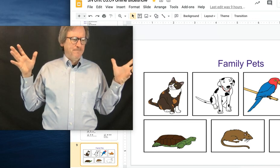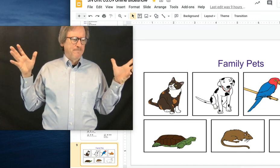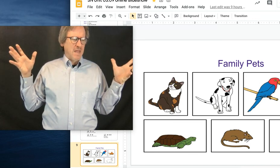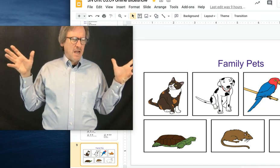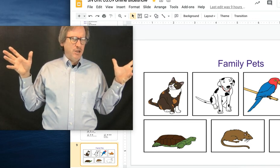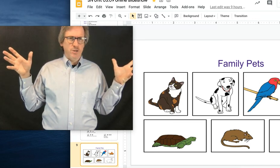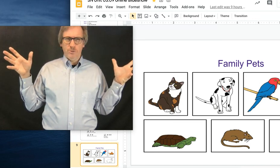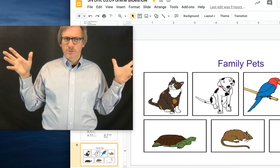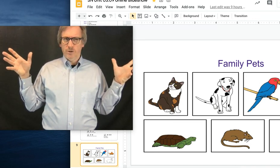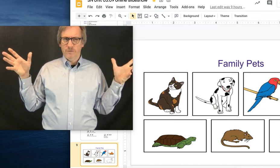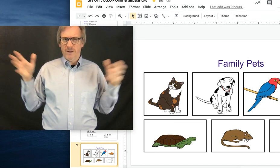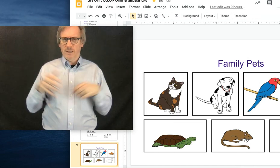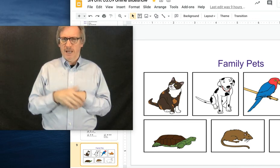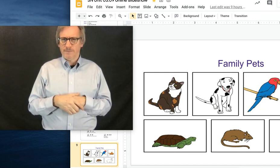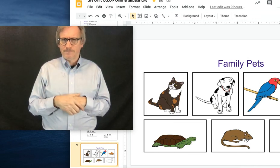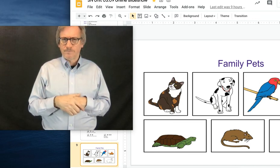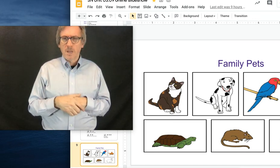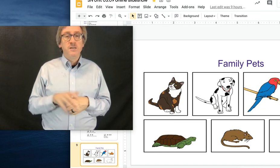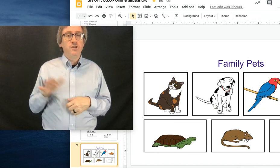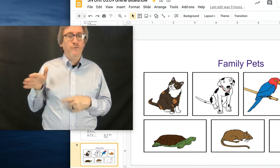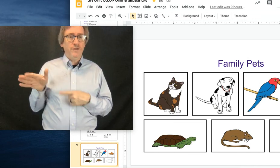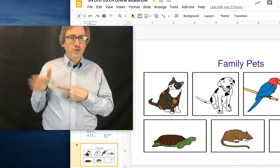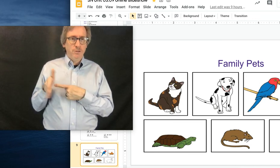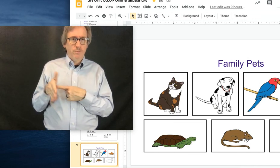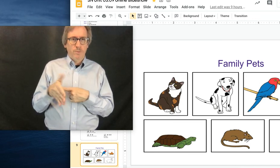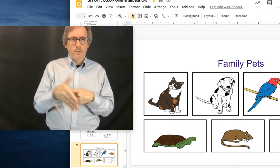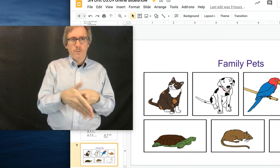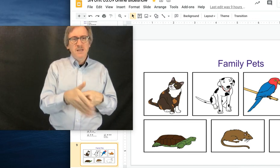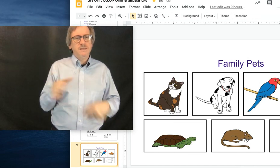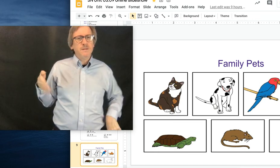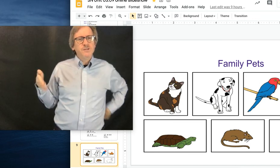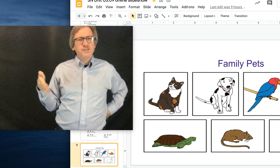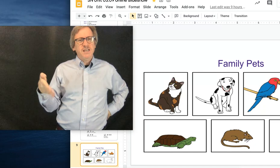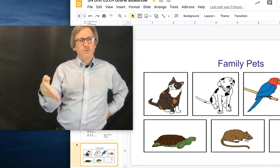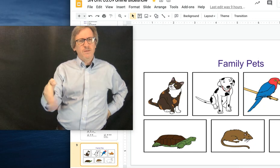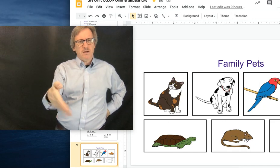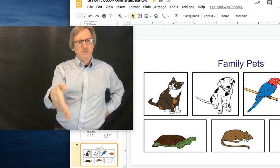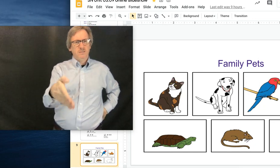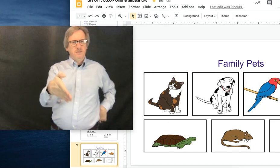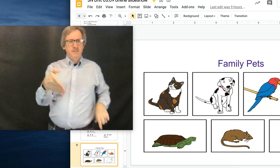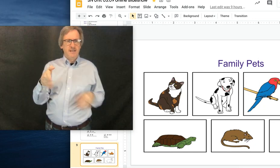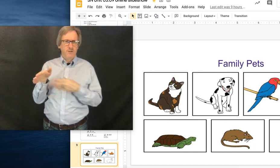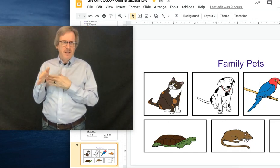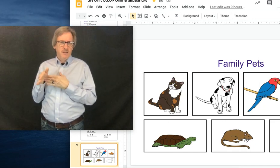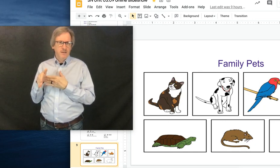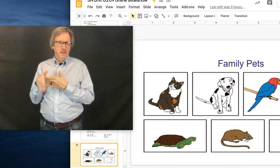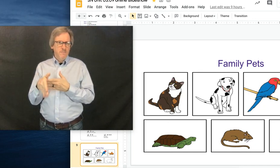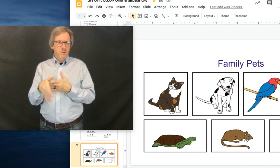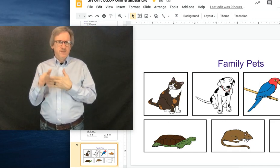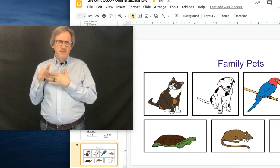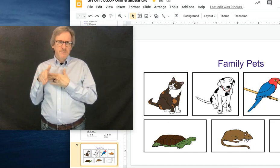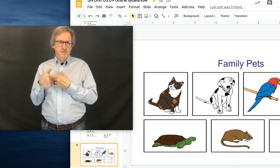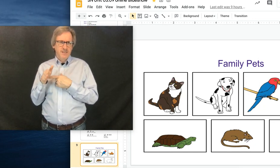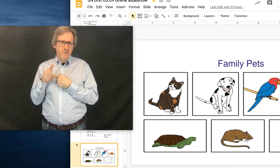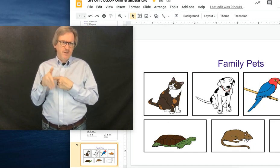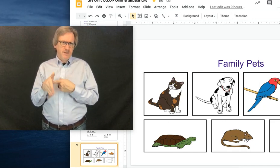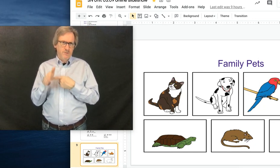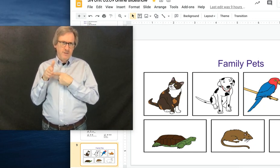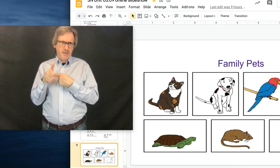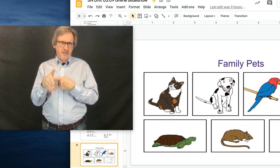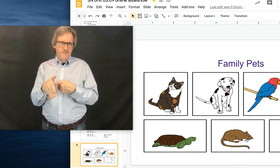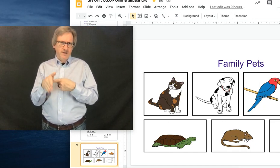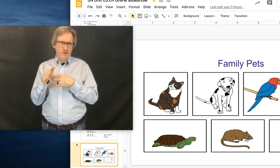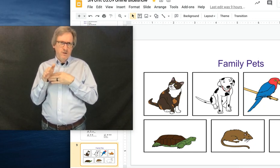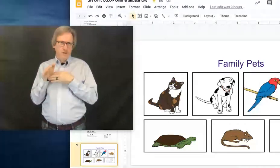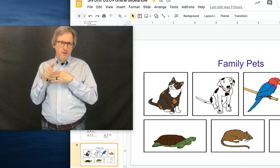on YouTube, you can find a lot. So fish, sometimes you'll see it without this other hand. Most of the time you'll see it with either